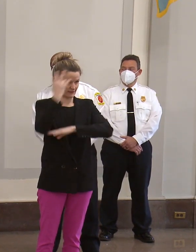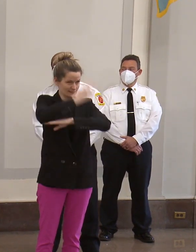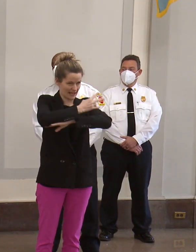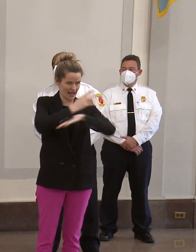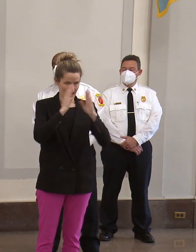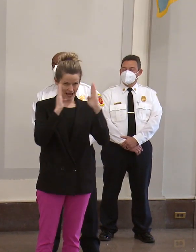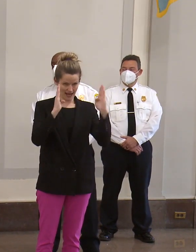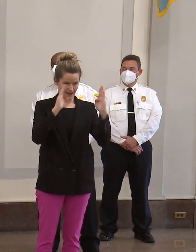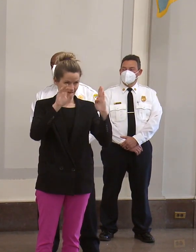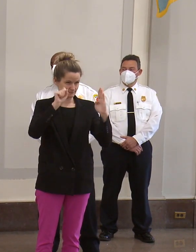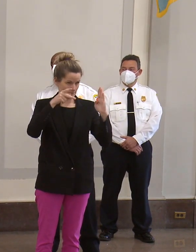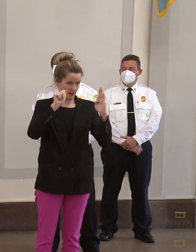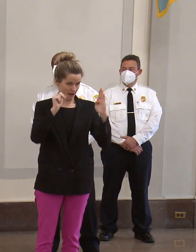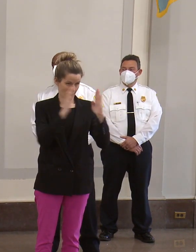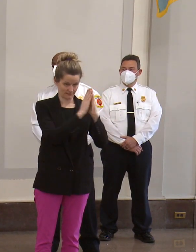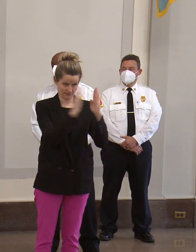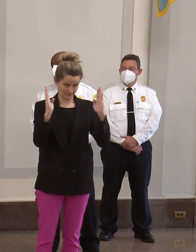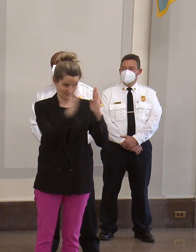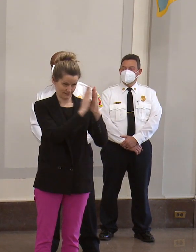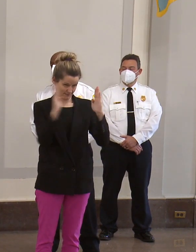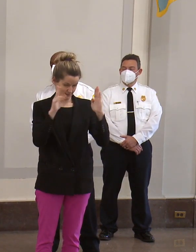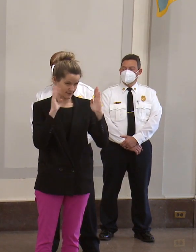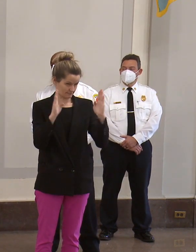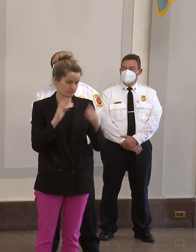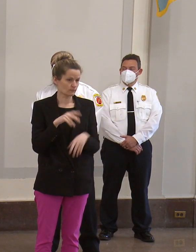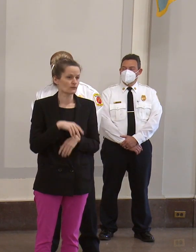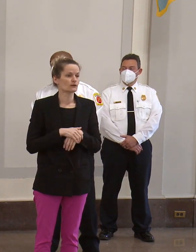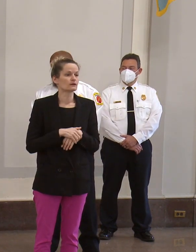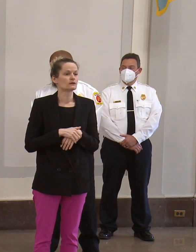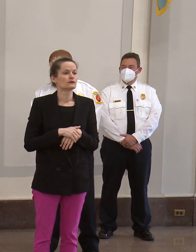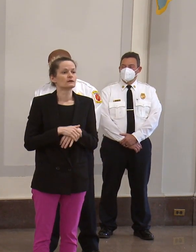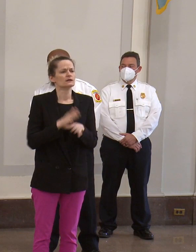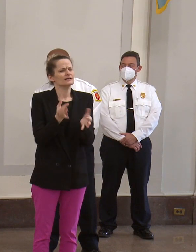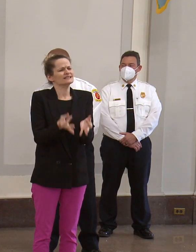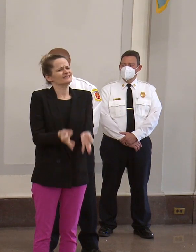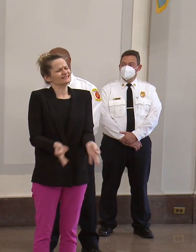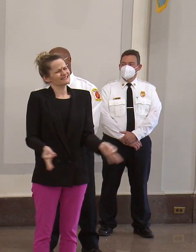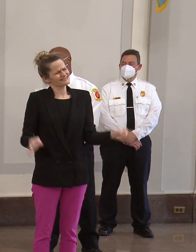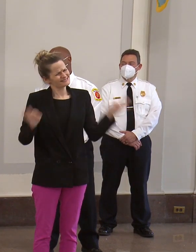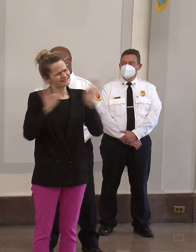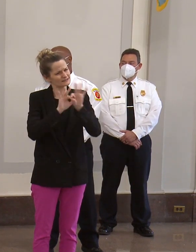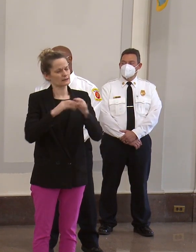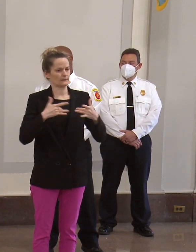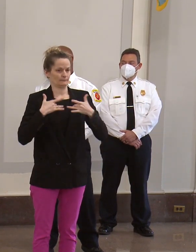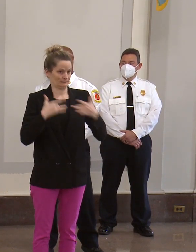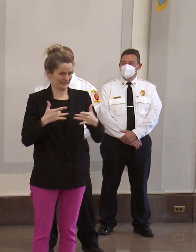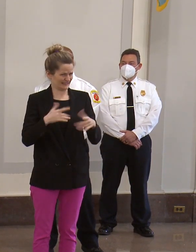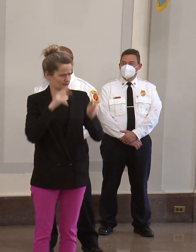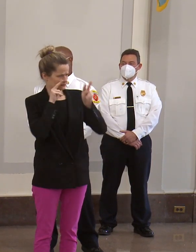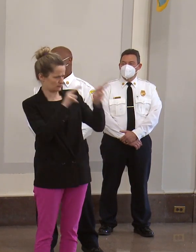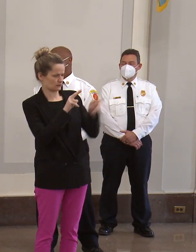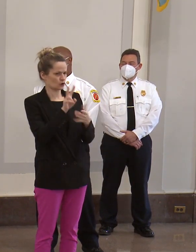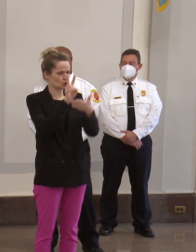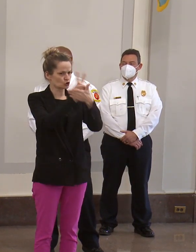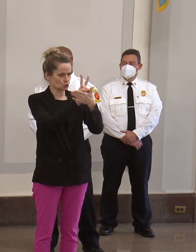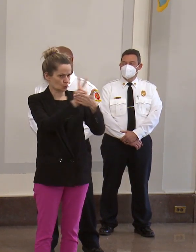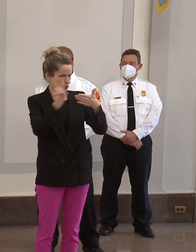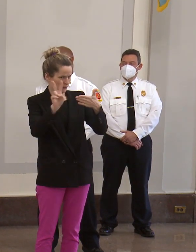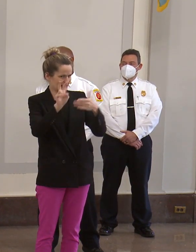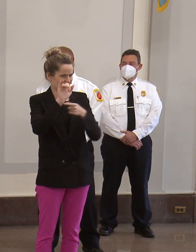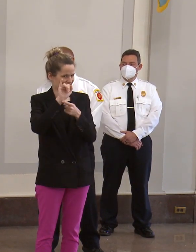you will notice that our key indicators trends are based on 2-week intervals to better illustrate rapid changes in the